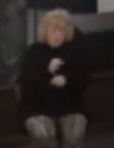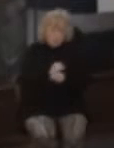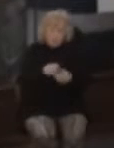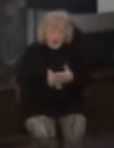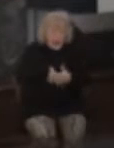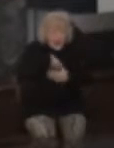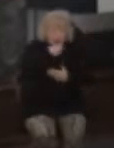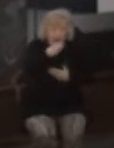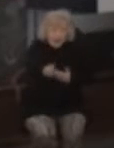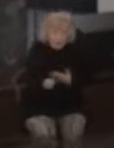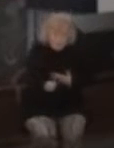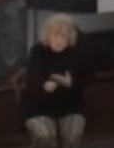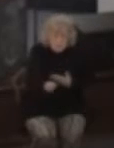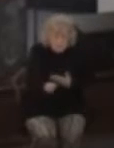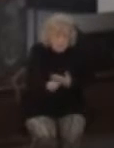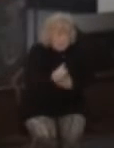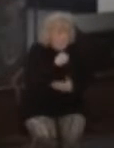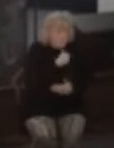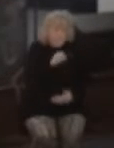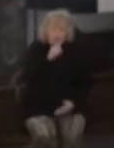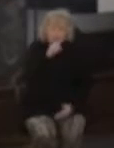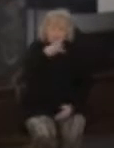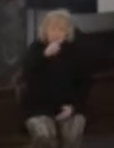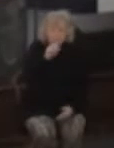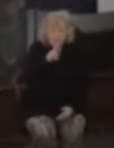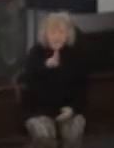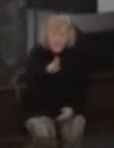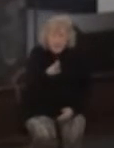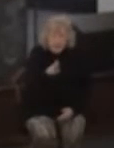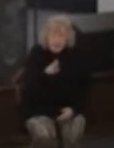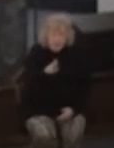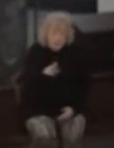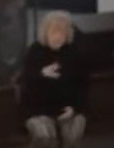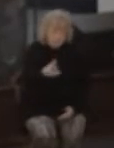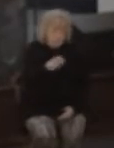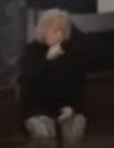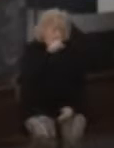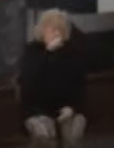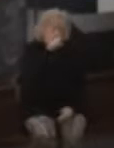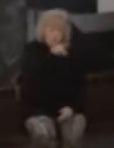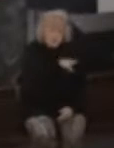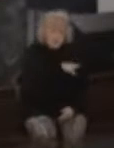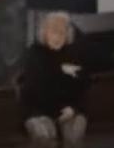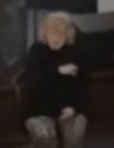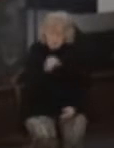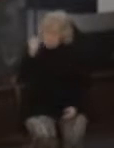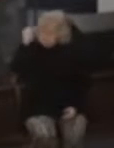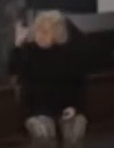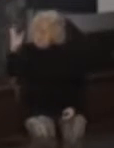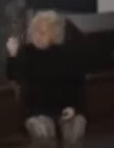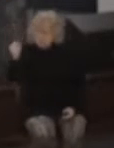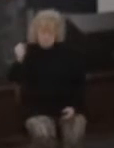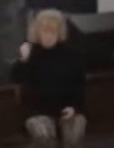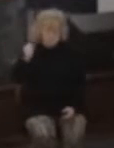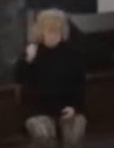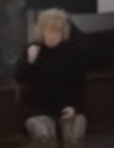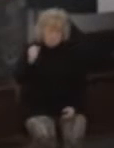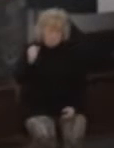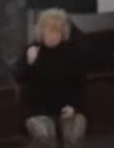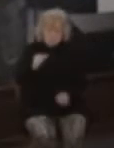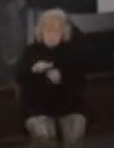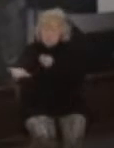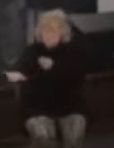may not have a spear in your hand, but you've got daggers in your eyes. You may not throw a physical weapon, but you will strike out in other ways, ways